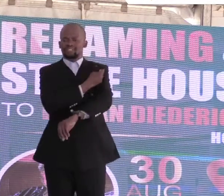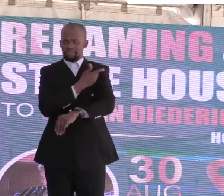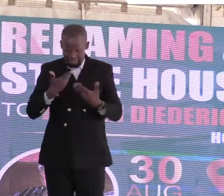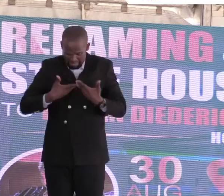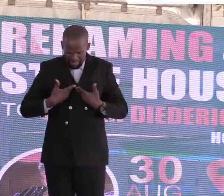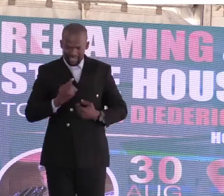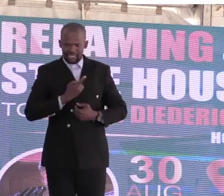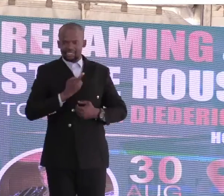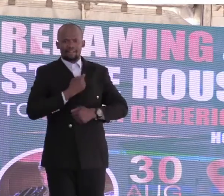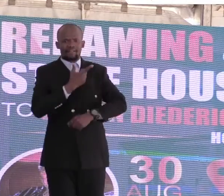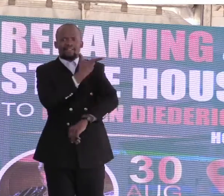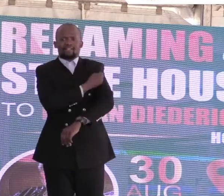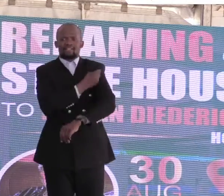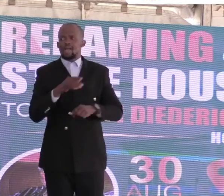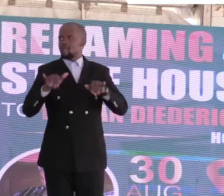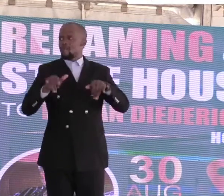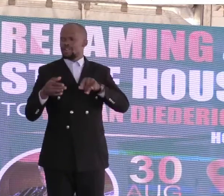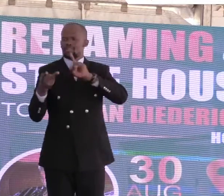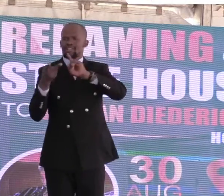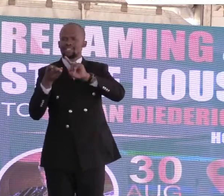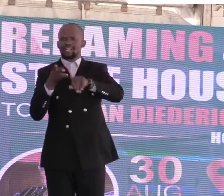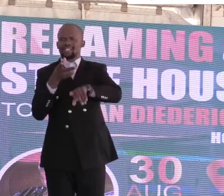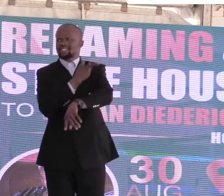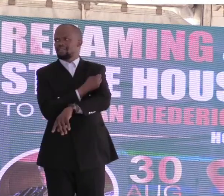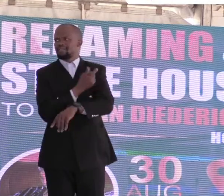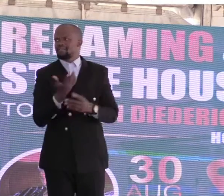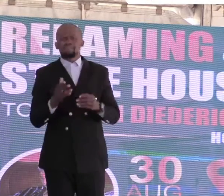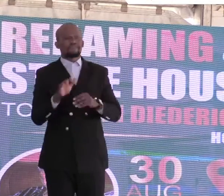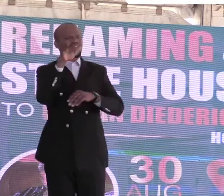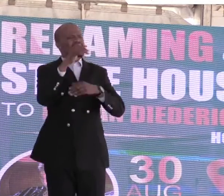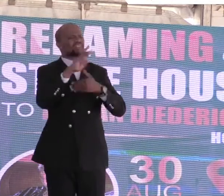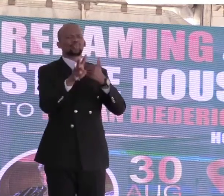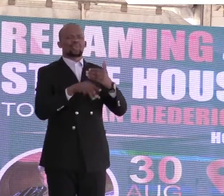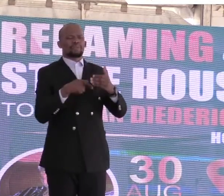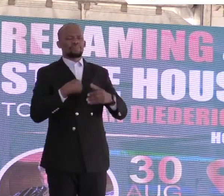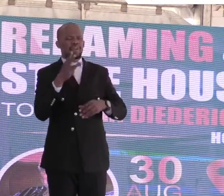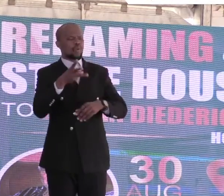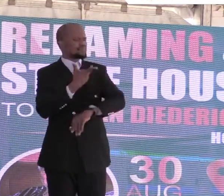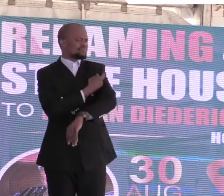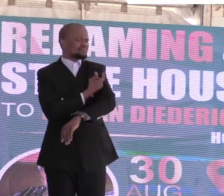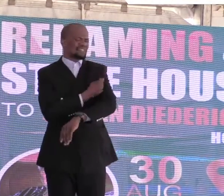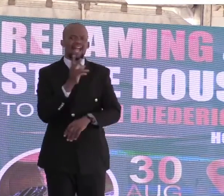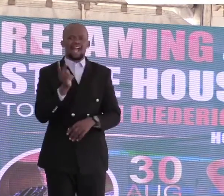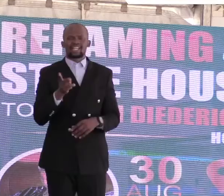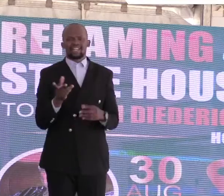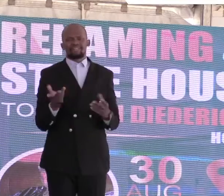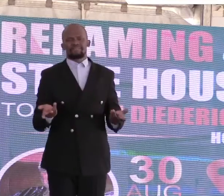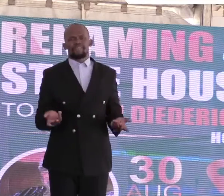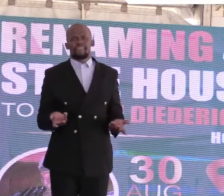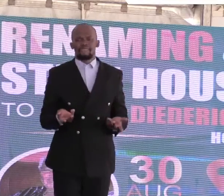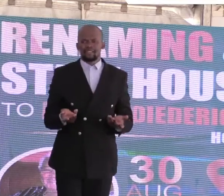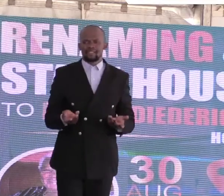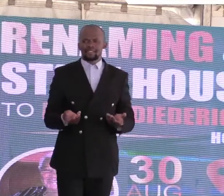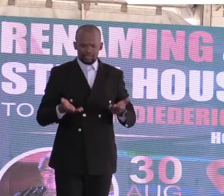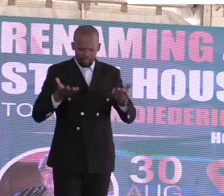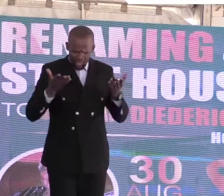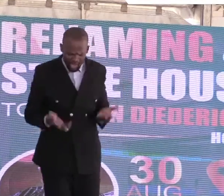vaccinated myself. I'm waiting for my second jab. I think in a week's time, I'm going for my second jab for vaccination.